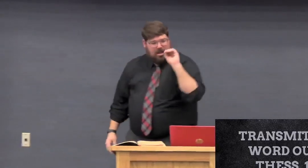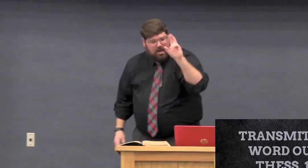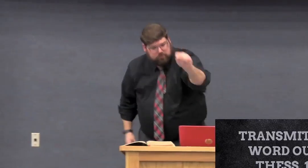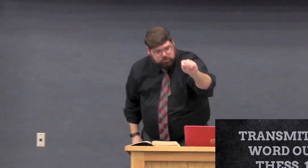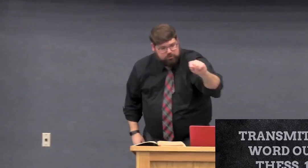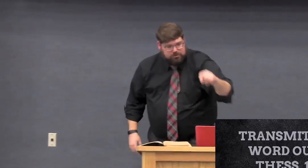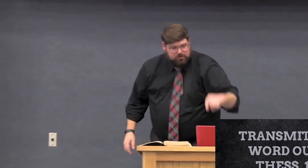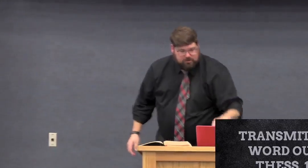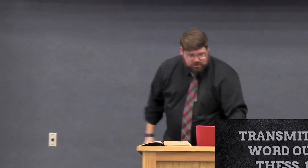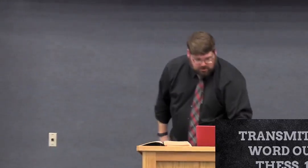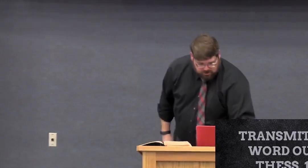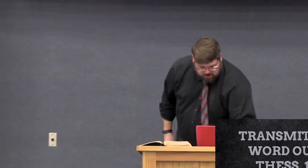We need to send it out.